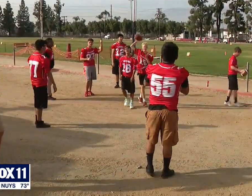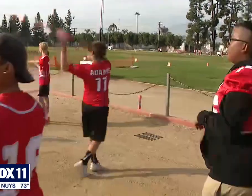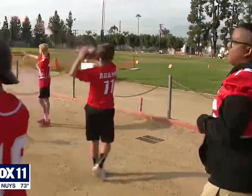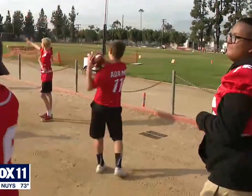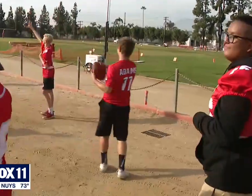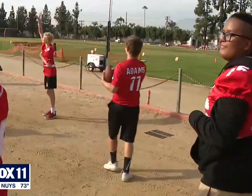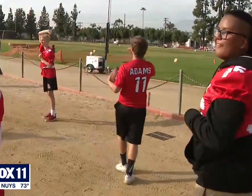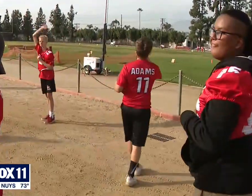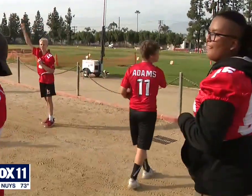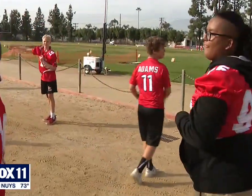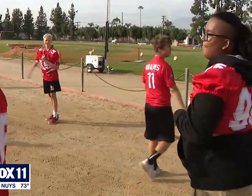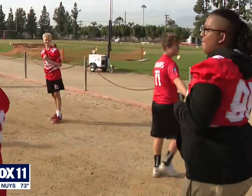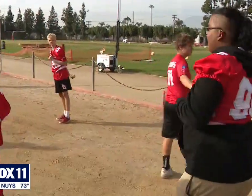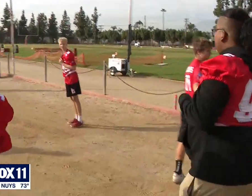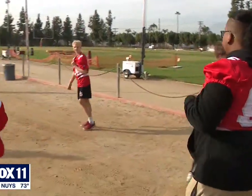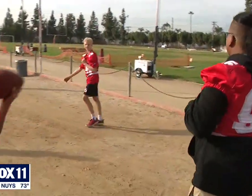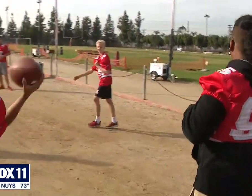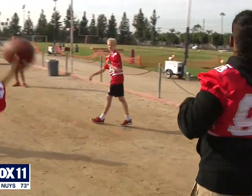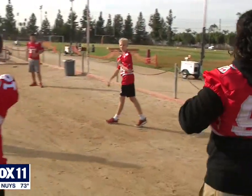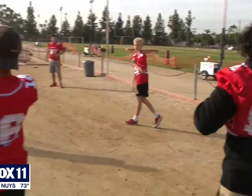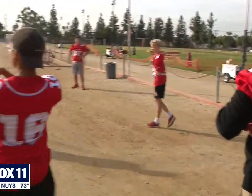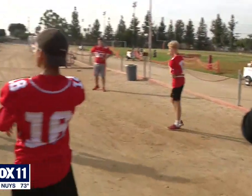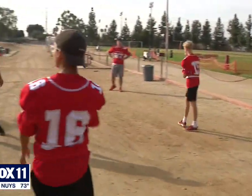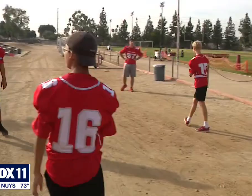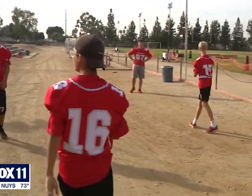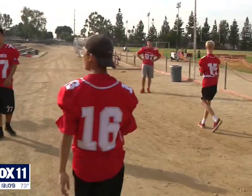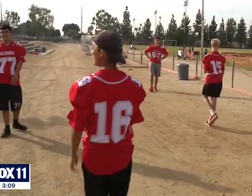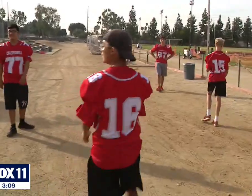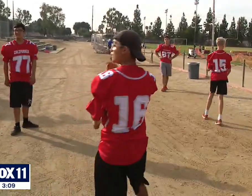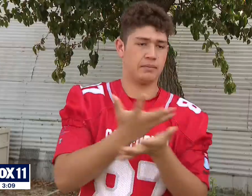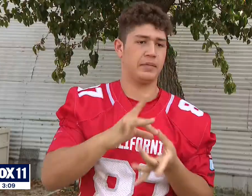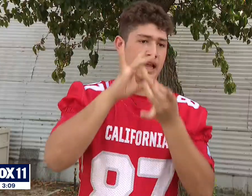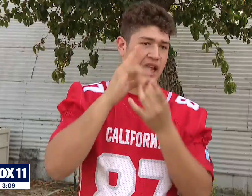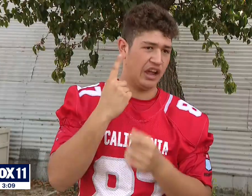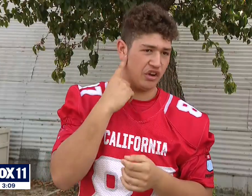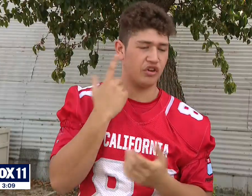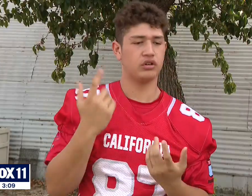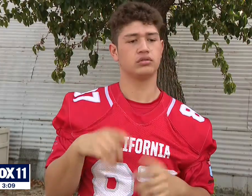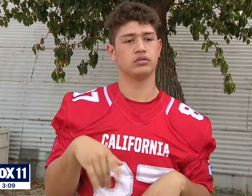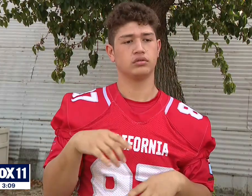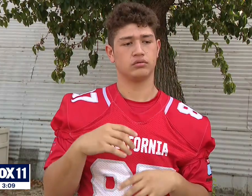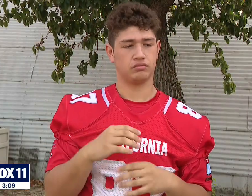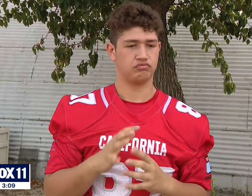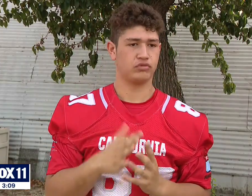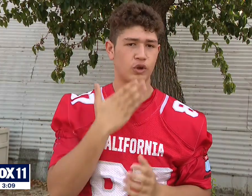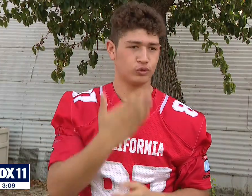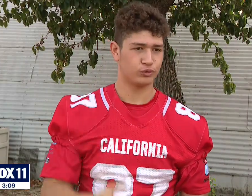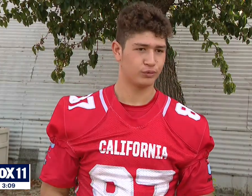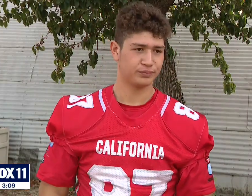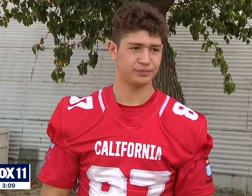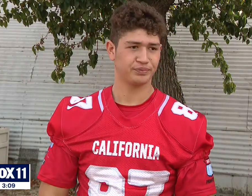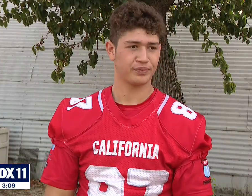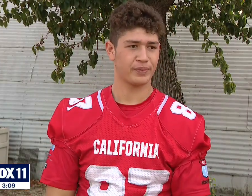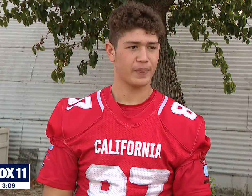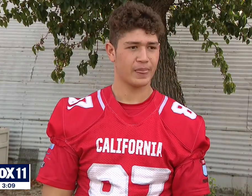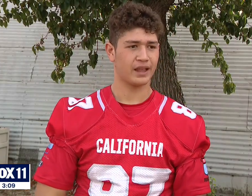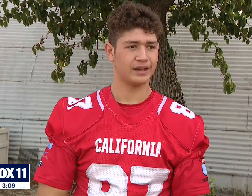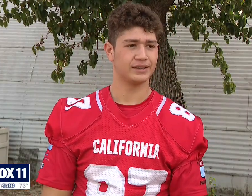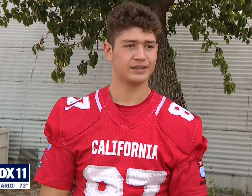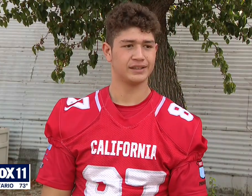here to play football, right? It's not about us not being able to play the game because we're deaf. We can do anything except except here. not